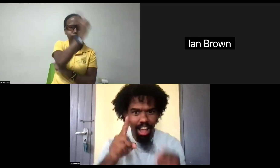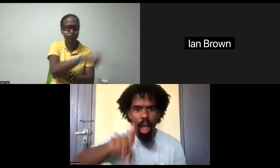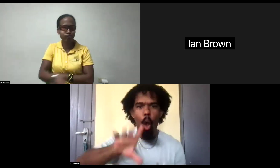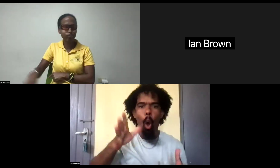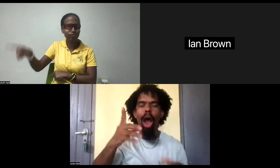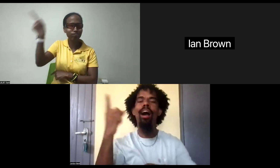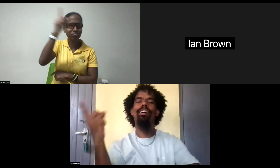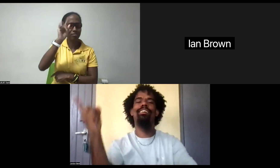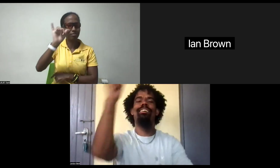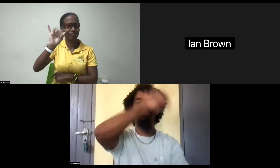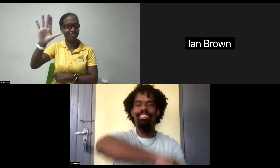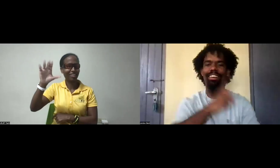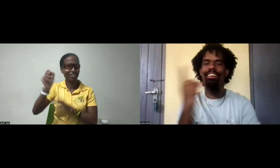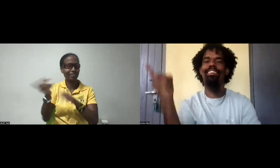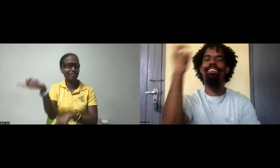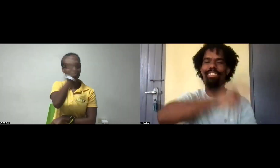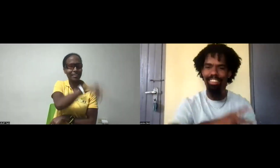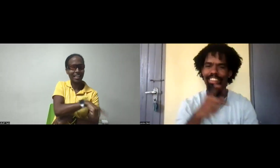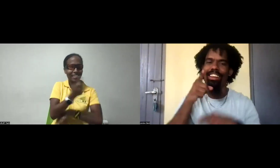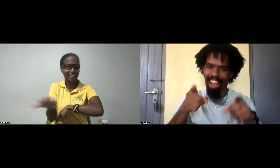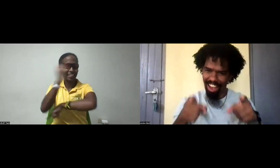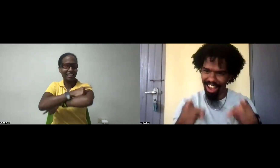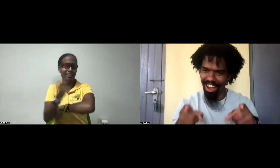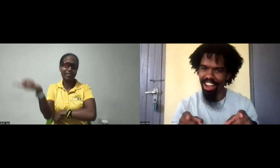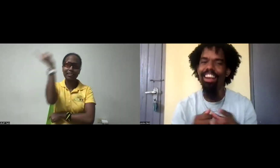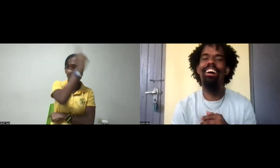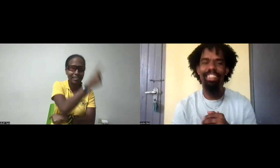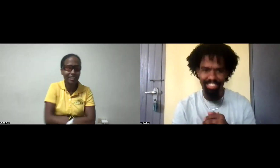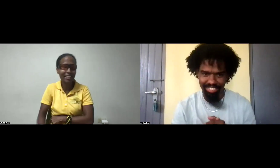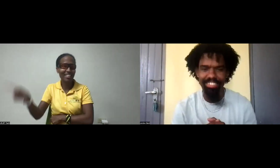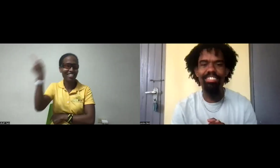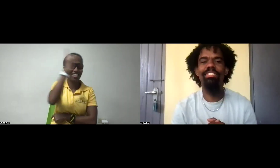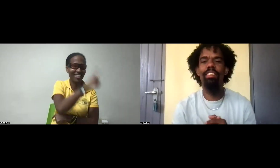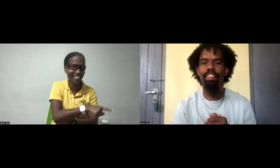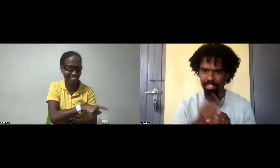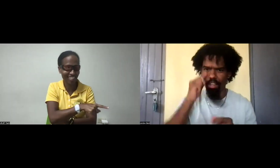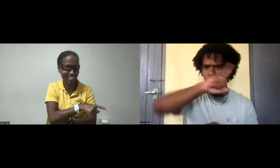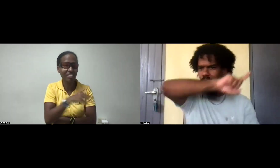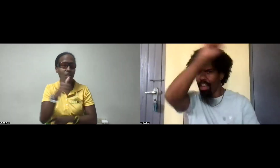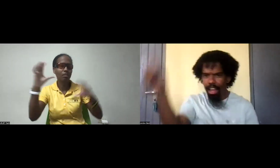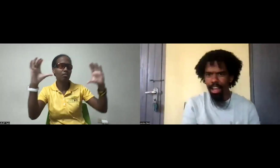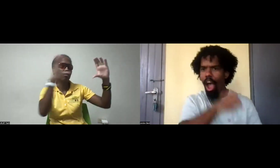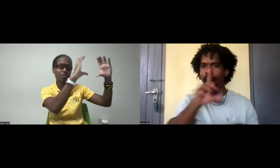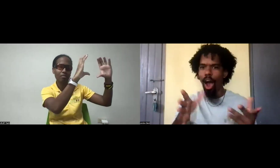This sign represents the day, and this is how country sign is done.